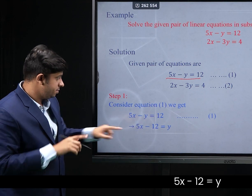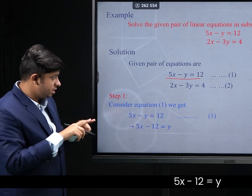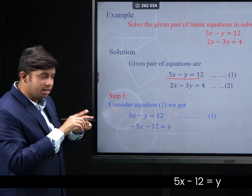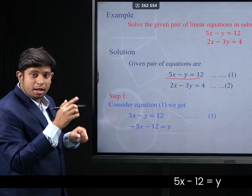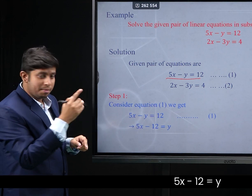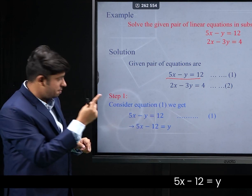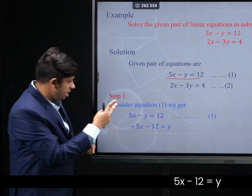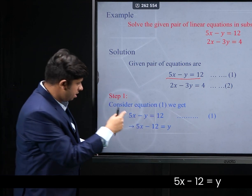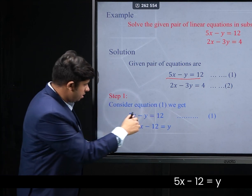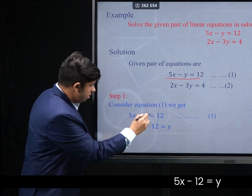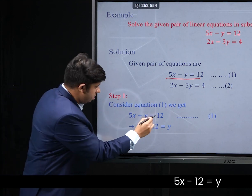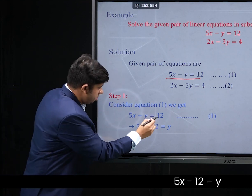5x minus 12 is equal to y.